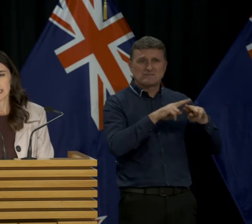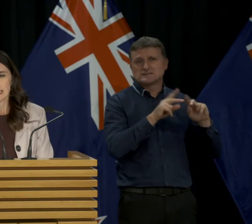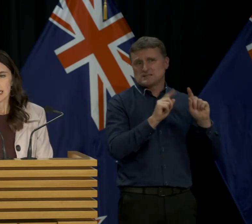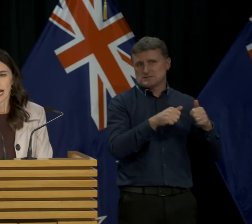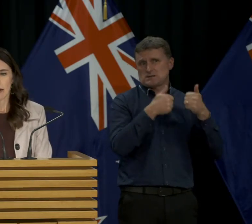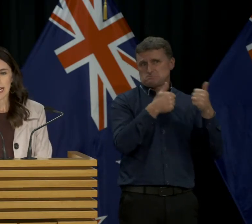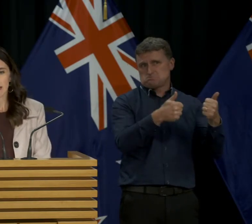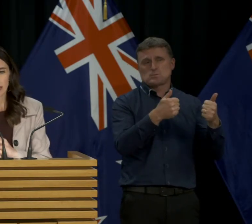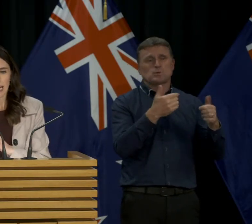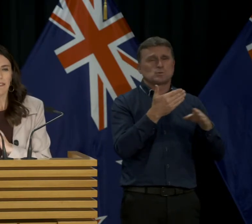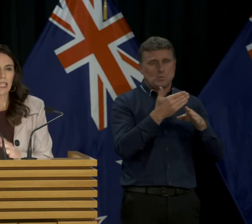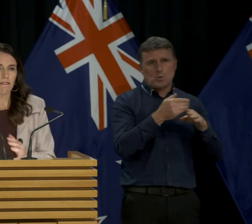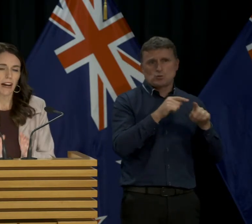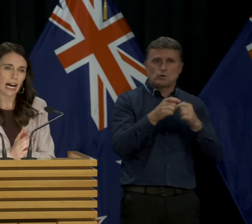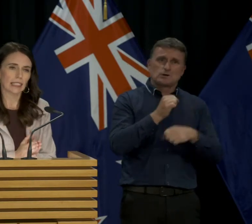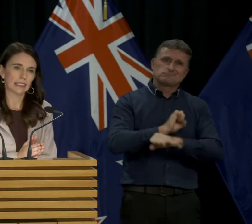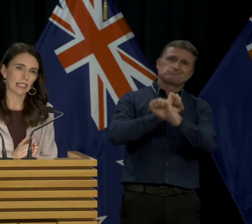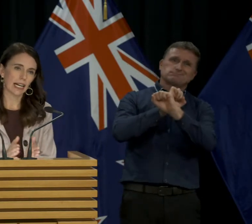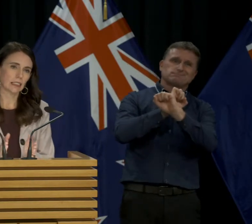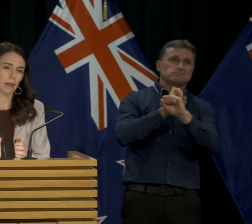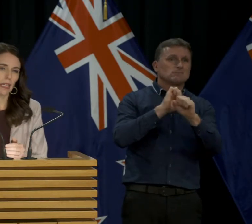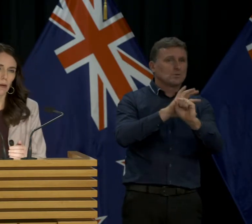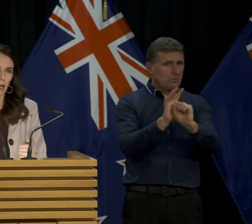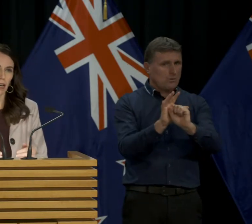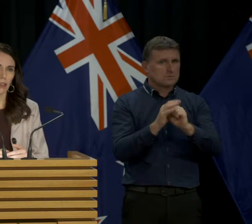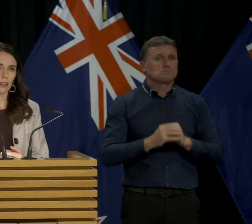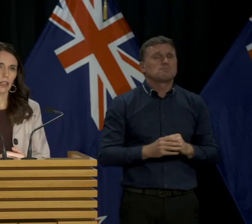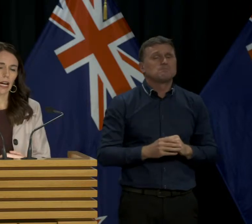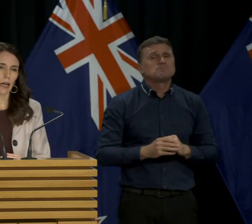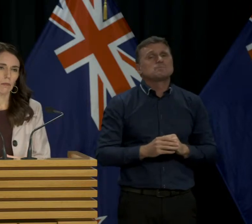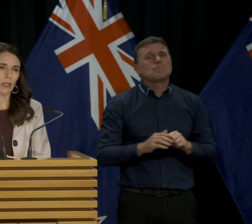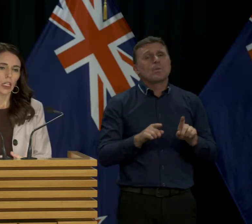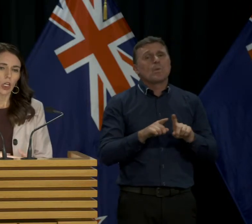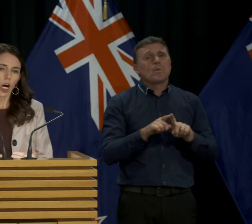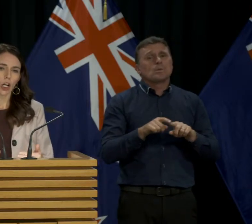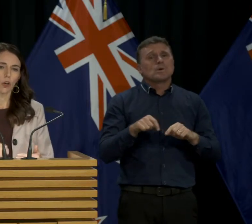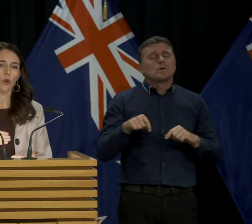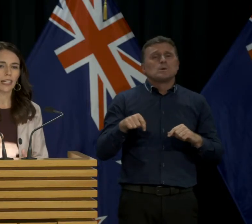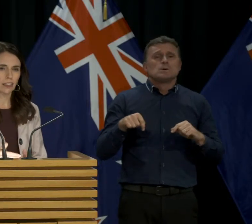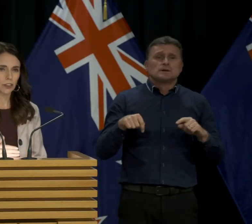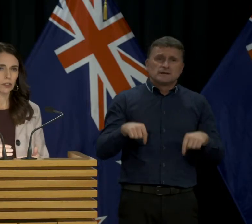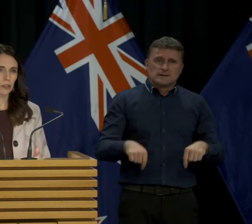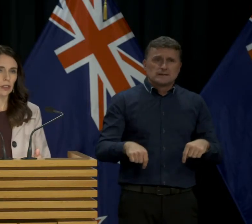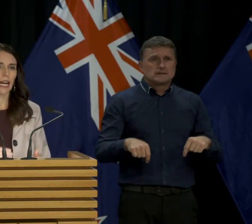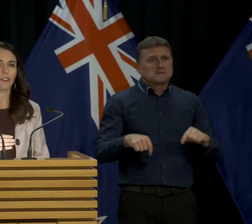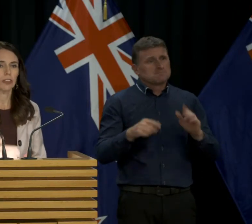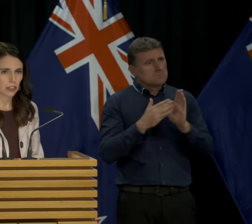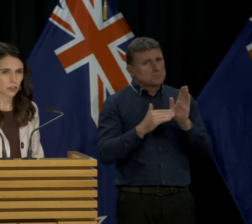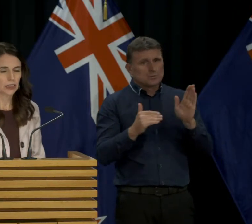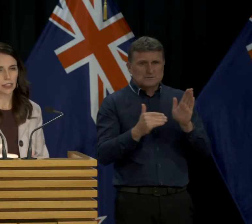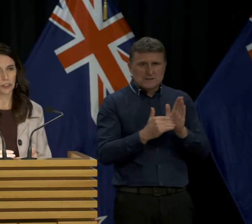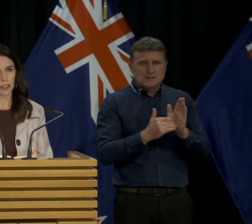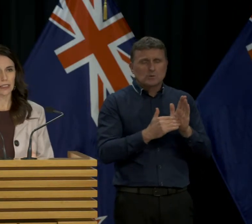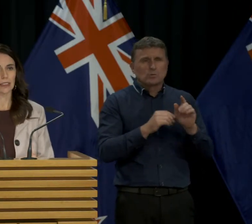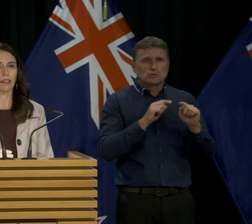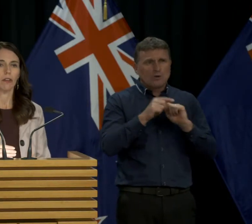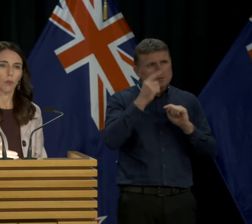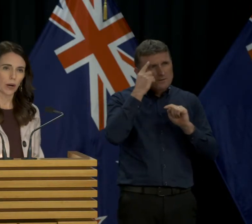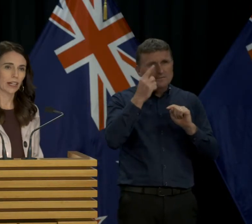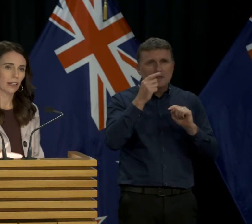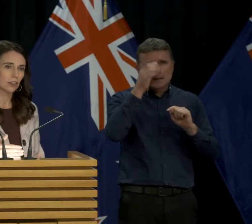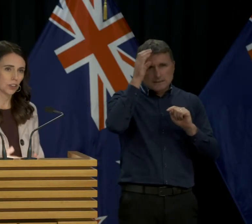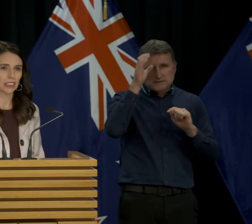job. Even then, for us, it has been about looking to naturally those